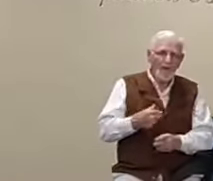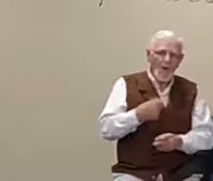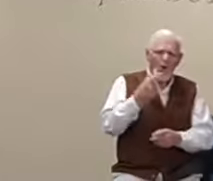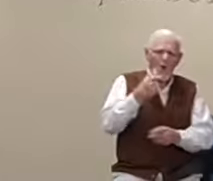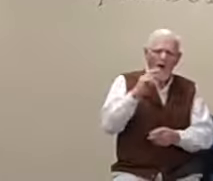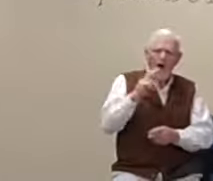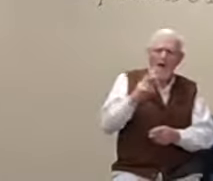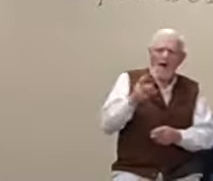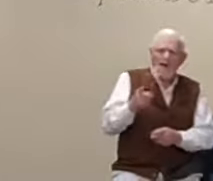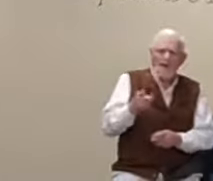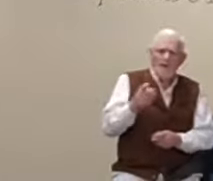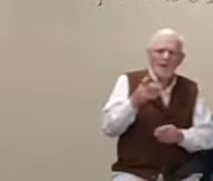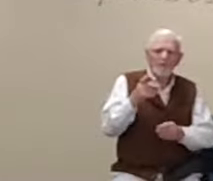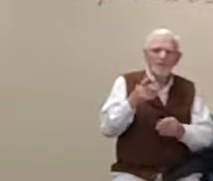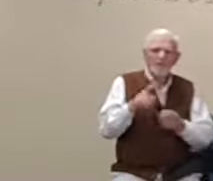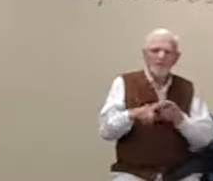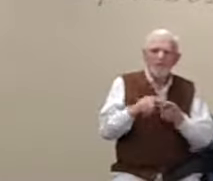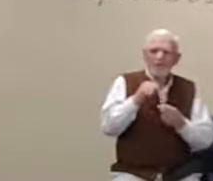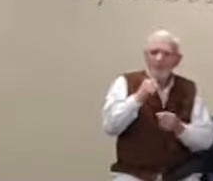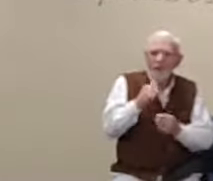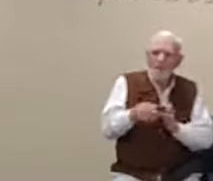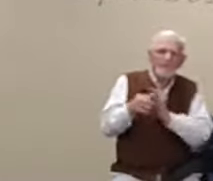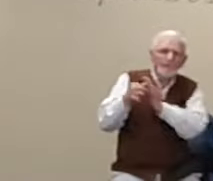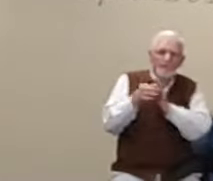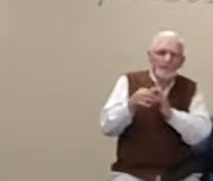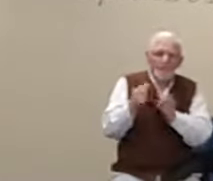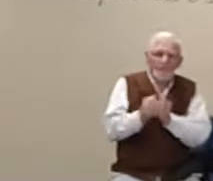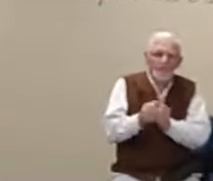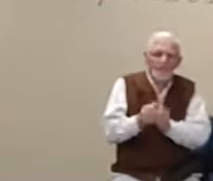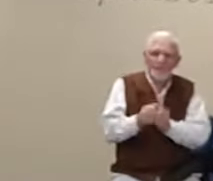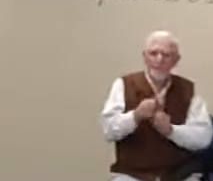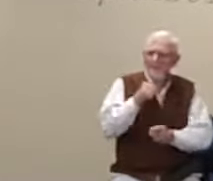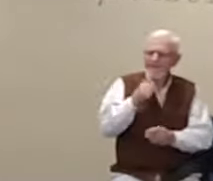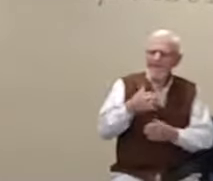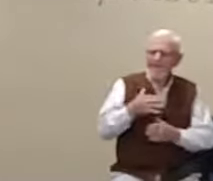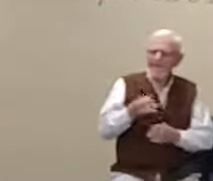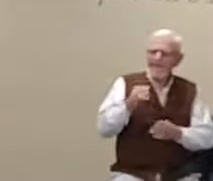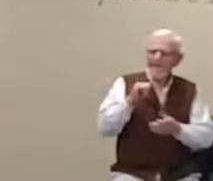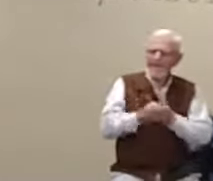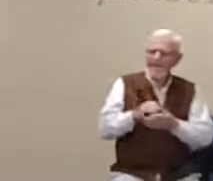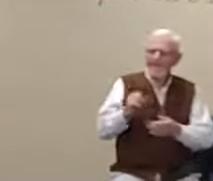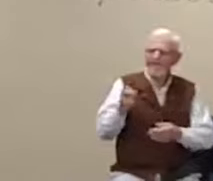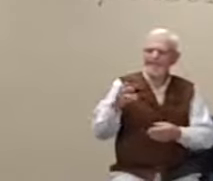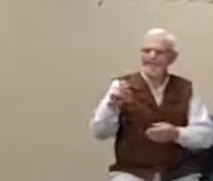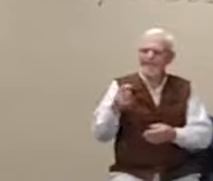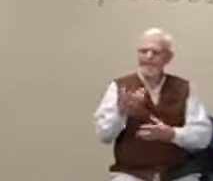you to, you know, to not fellowship with somebody because you don't like the shirt that they wear?